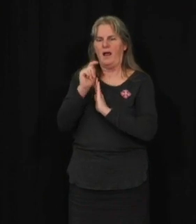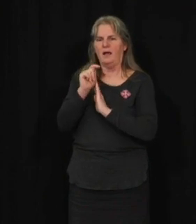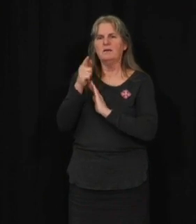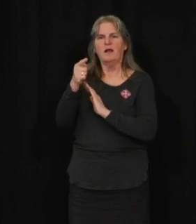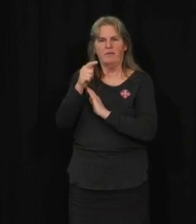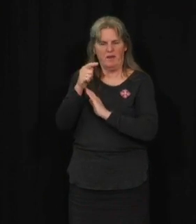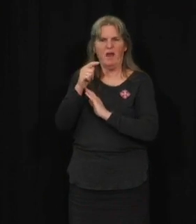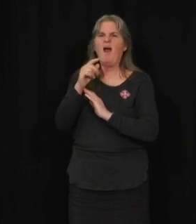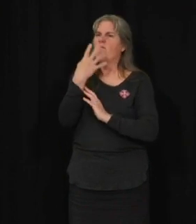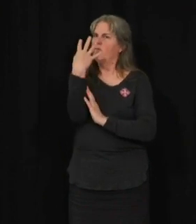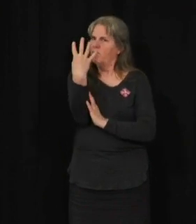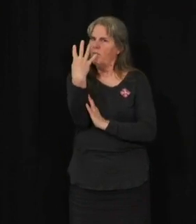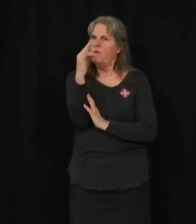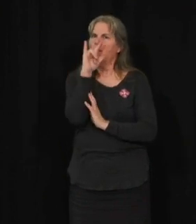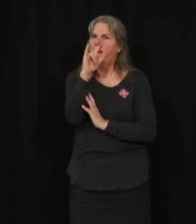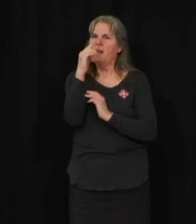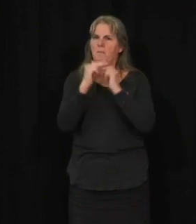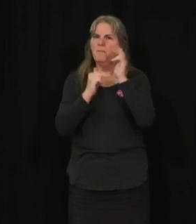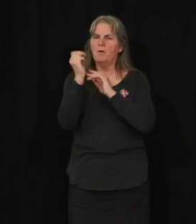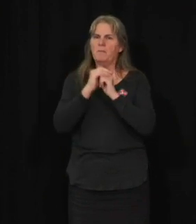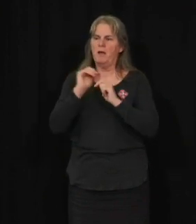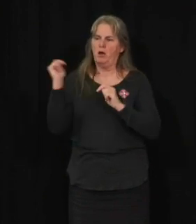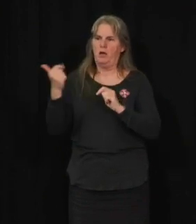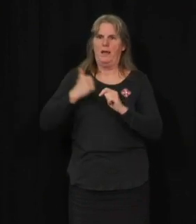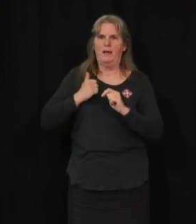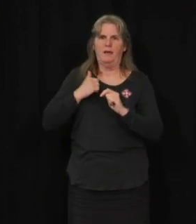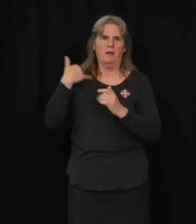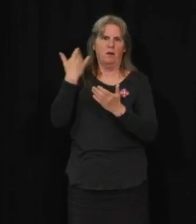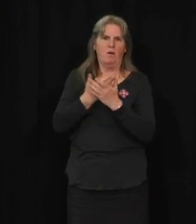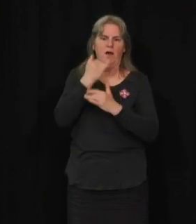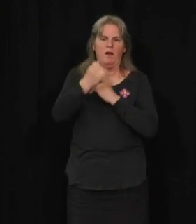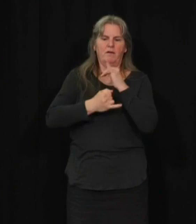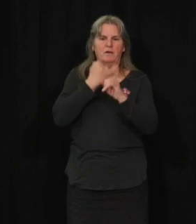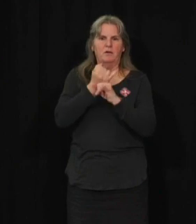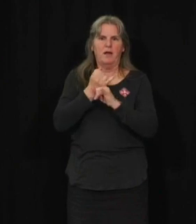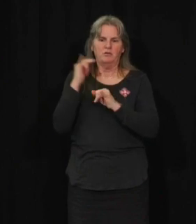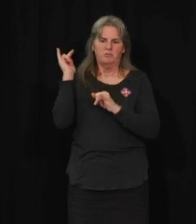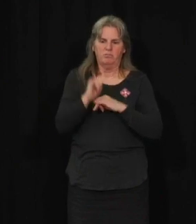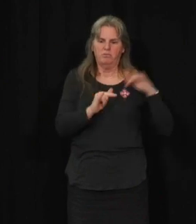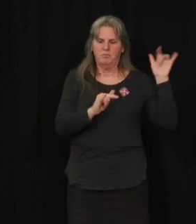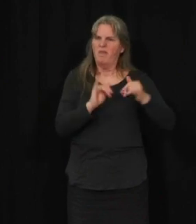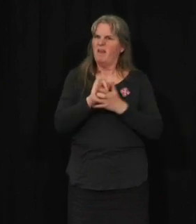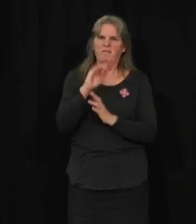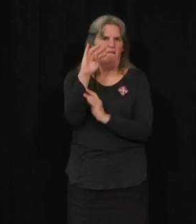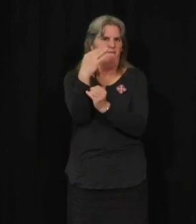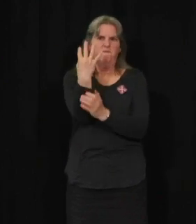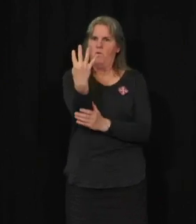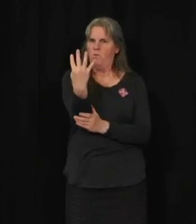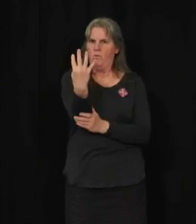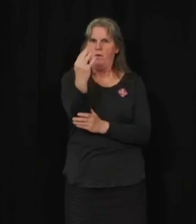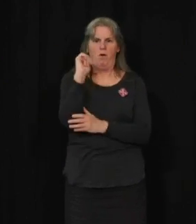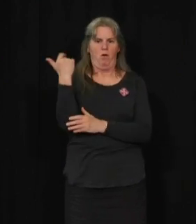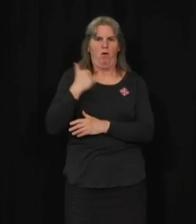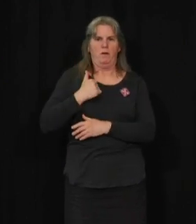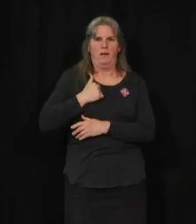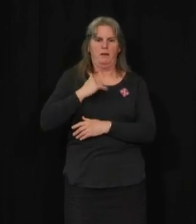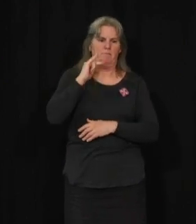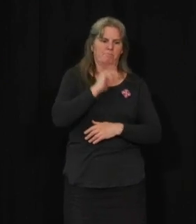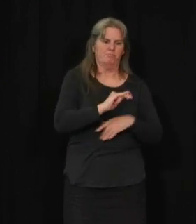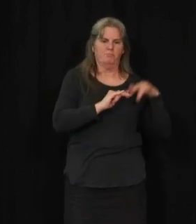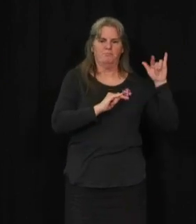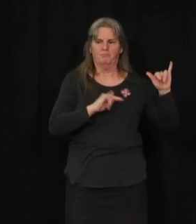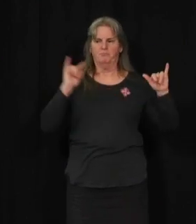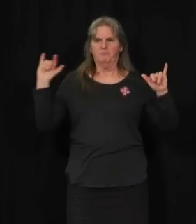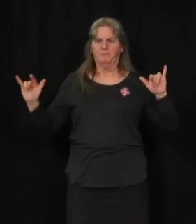designated airports. So we don't know yet for sure whether these measures will be extended,